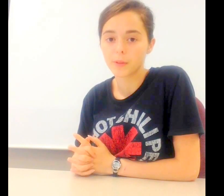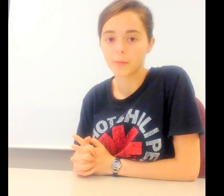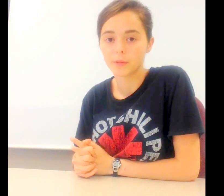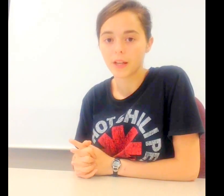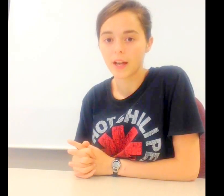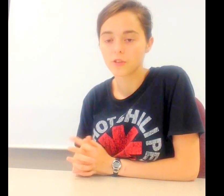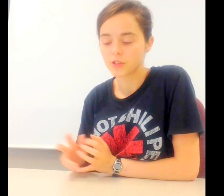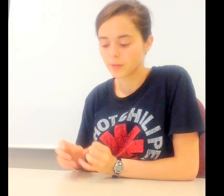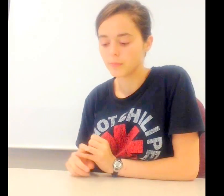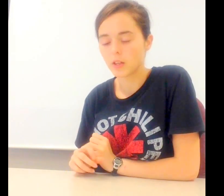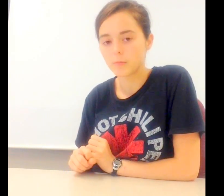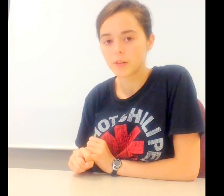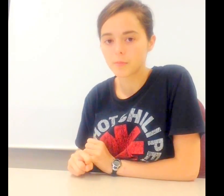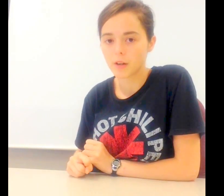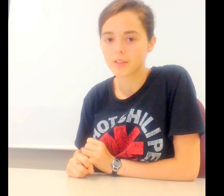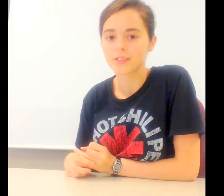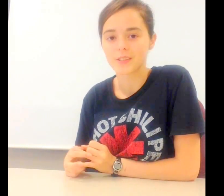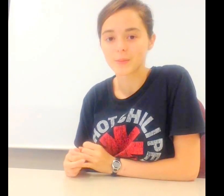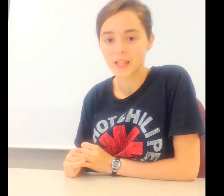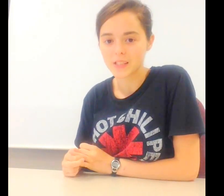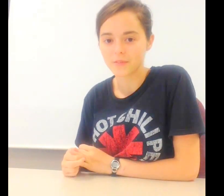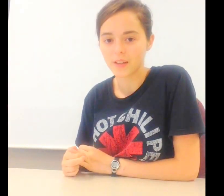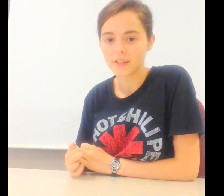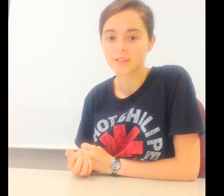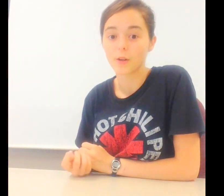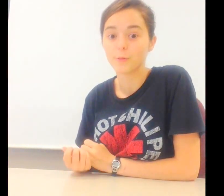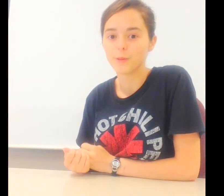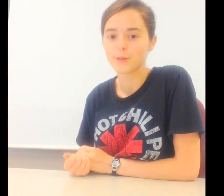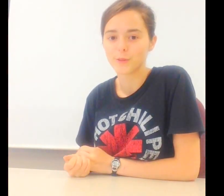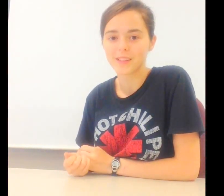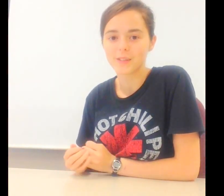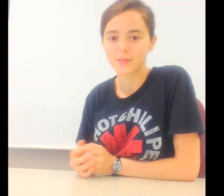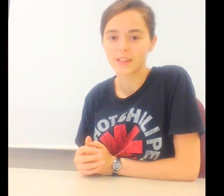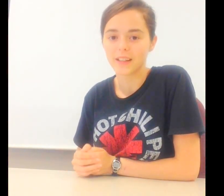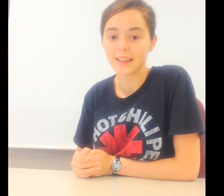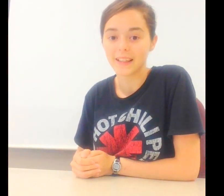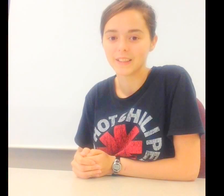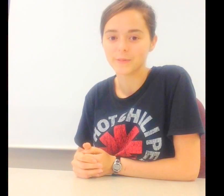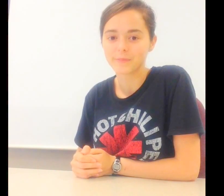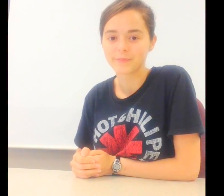able to catch some non-manual markers and some classifiers. I hope you enjoyed the story, and thank you.